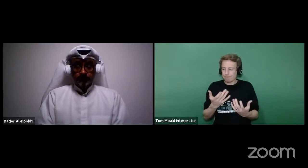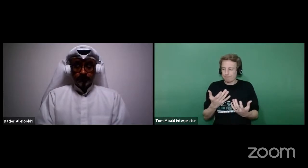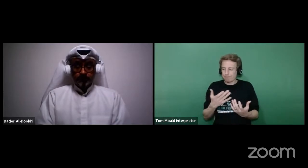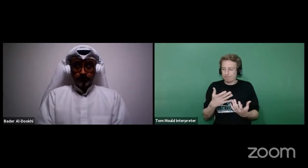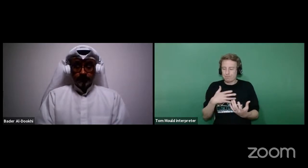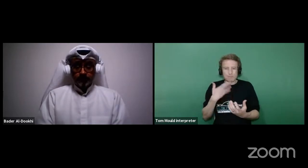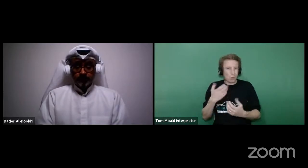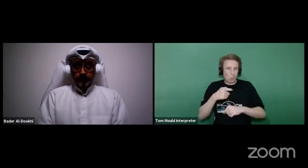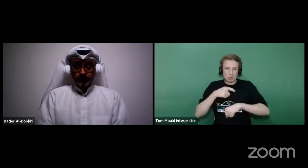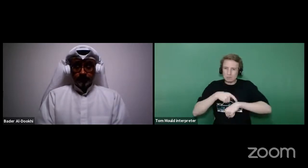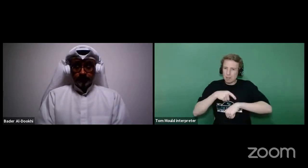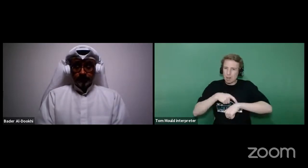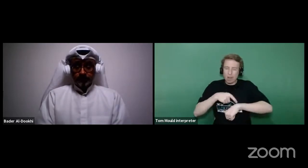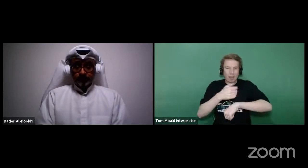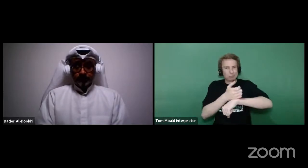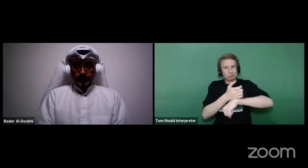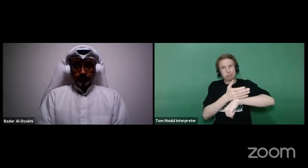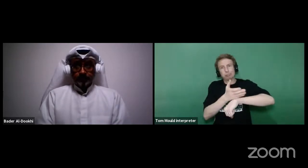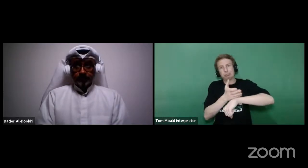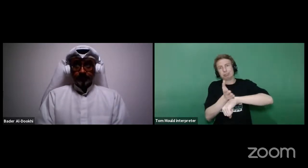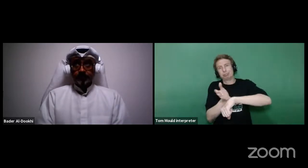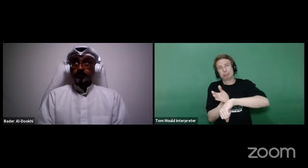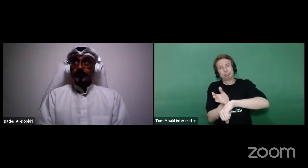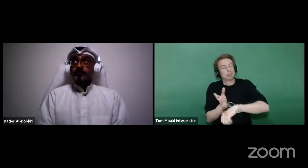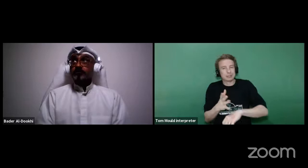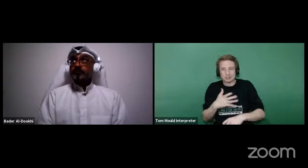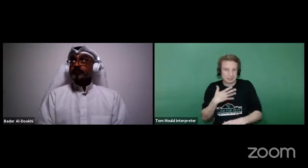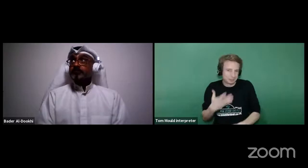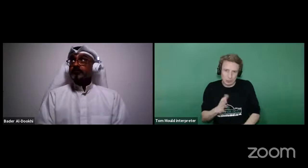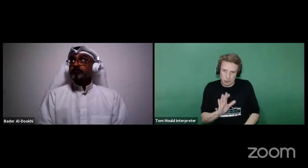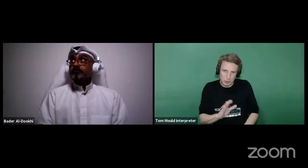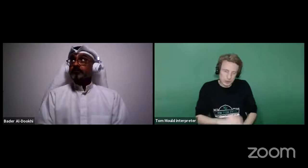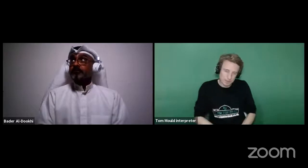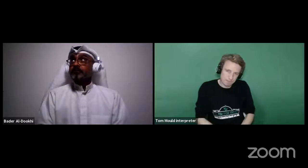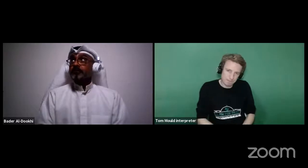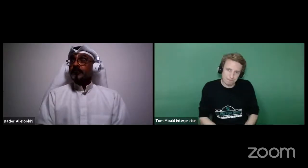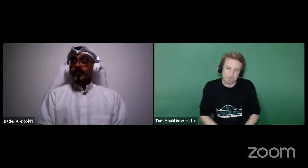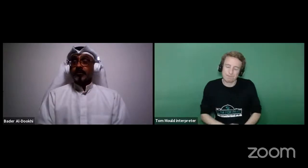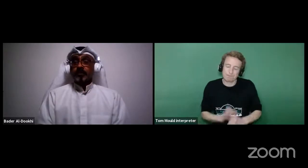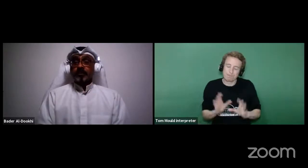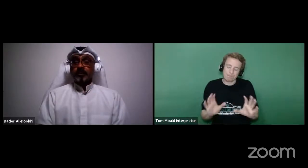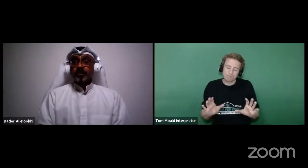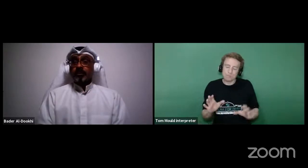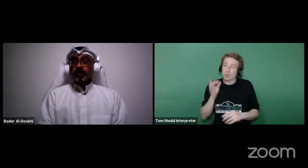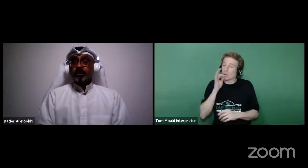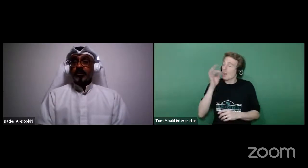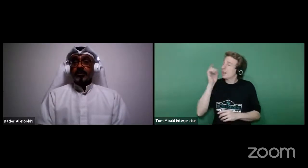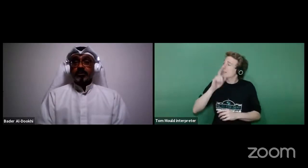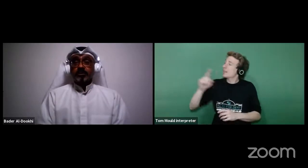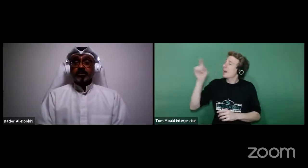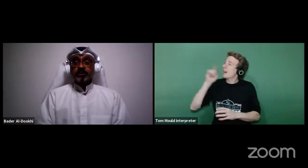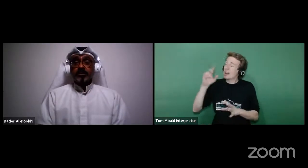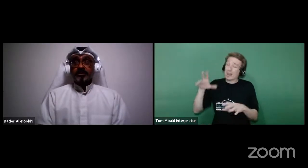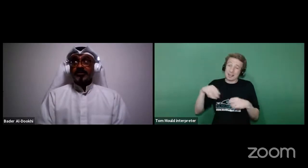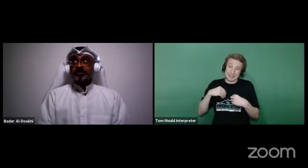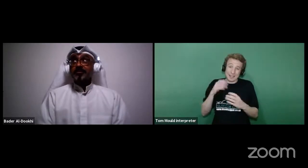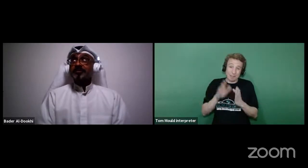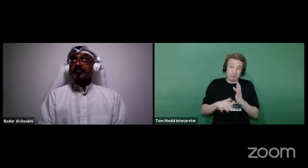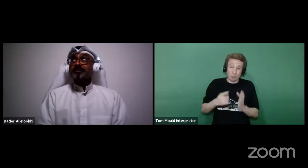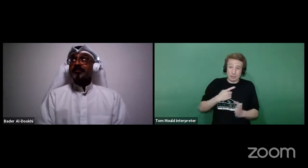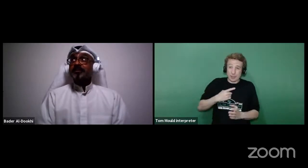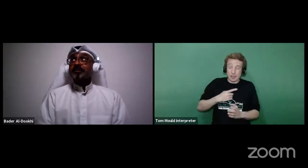go on for too long and keep you longer than I already have. And I ask Allah the Most High to accept from me and accept from you